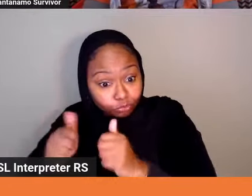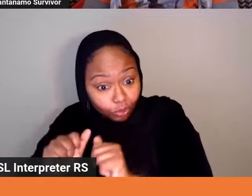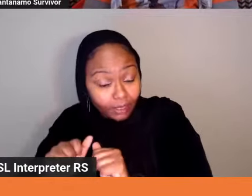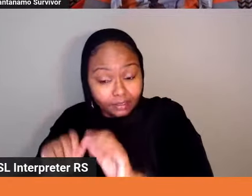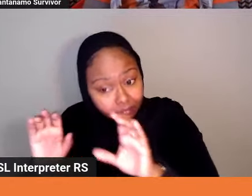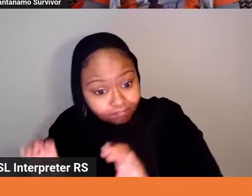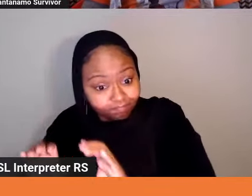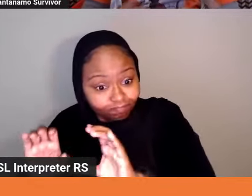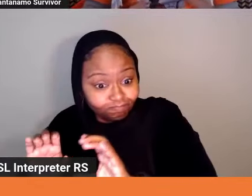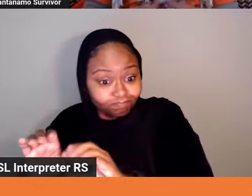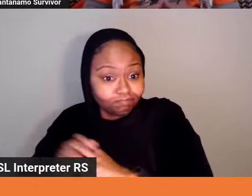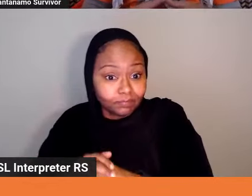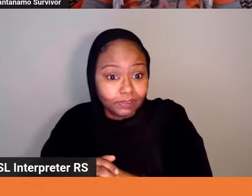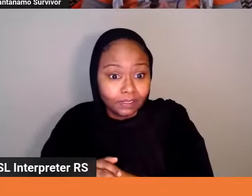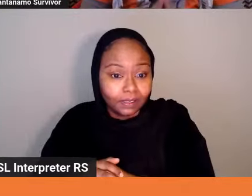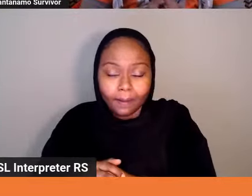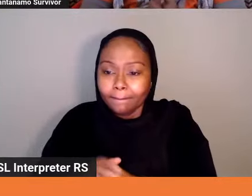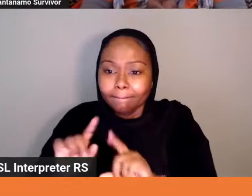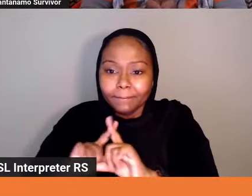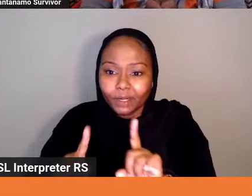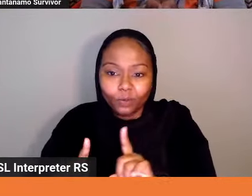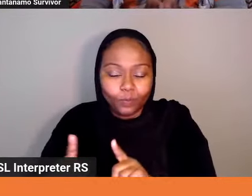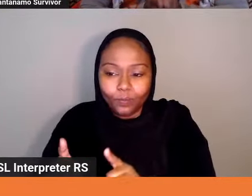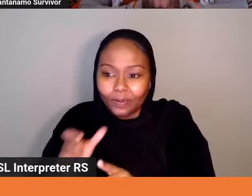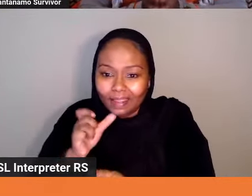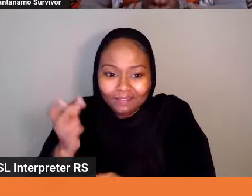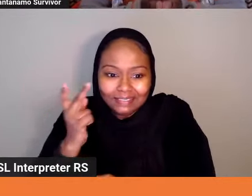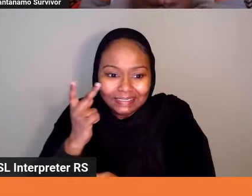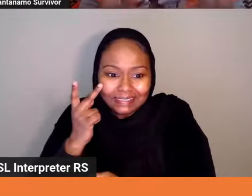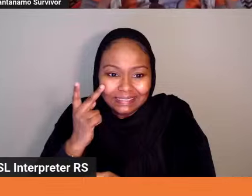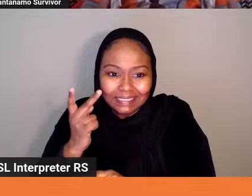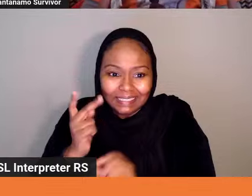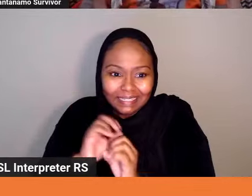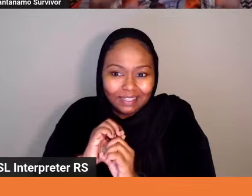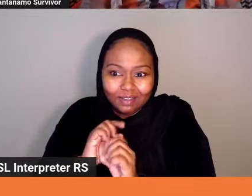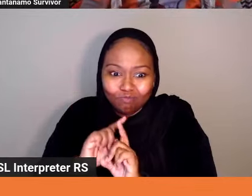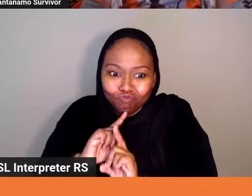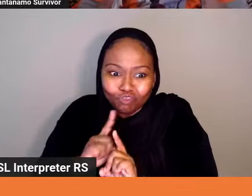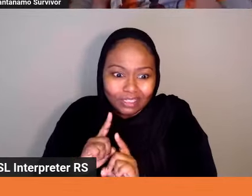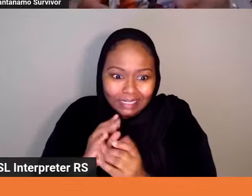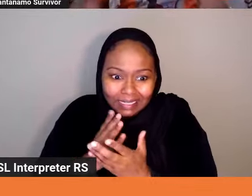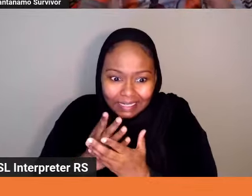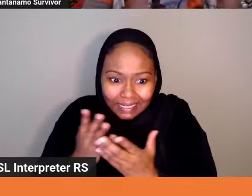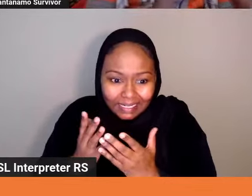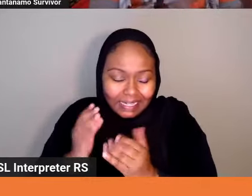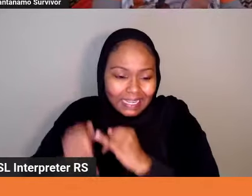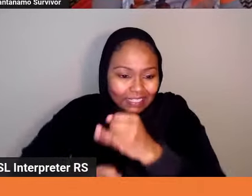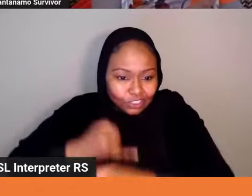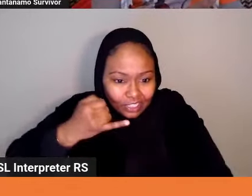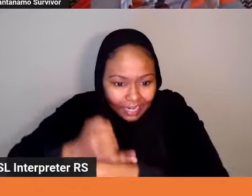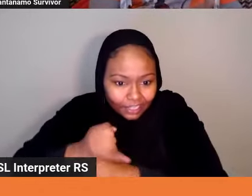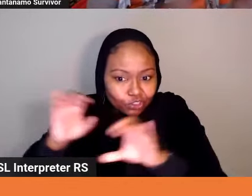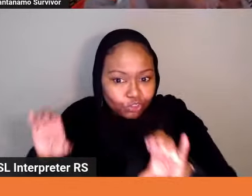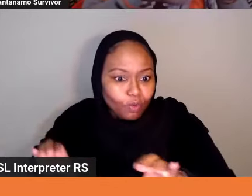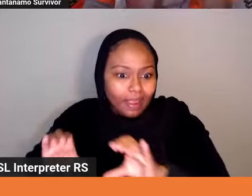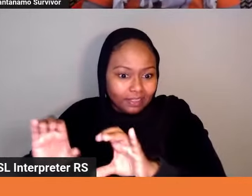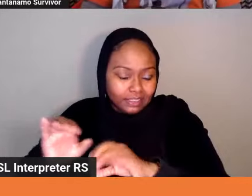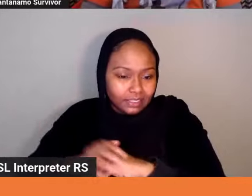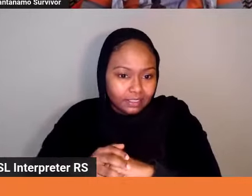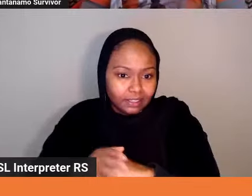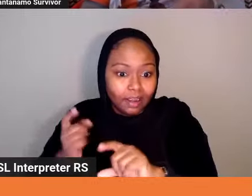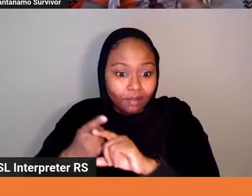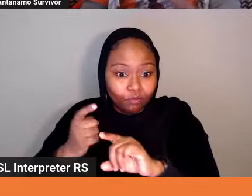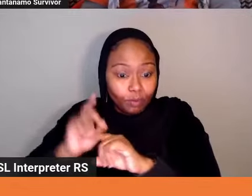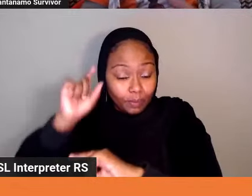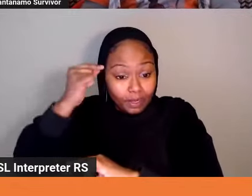some actions. We haven't seen any kind of really international action taken from government